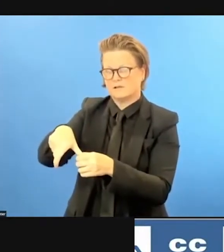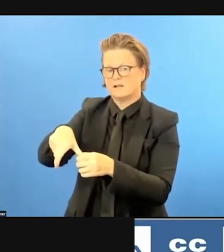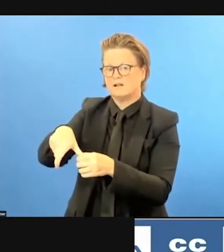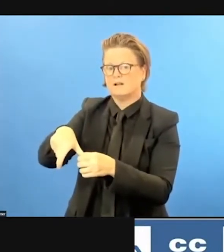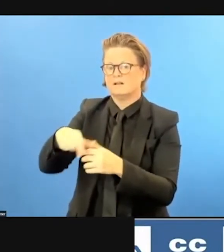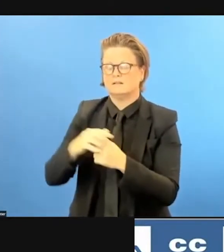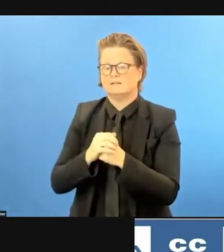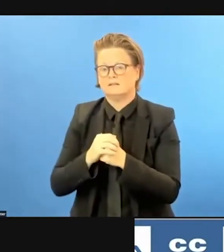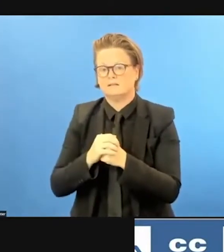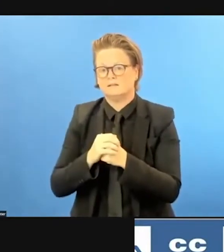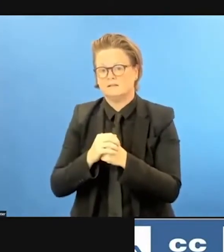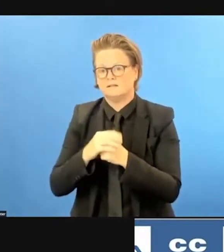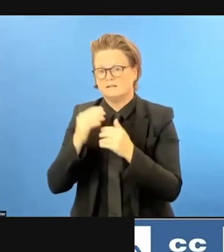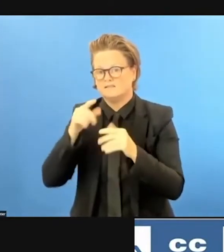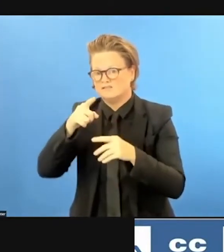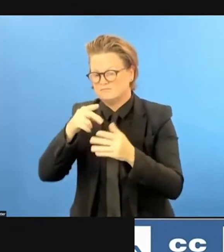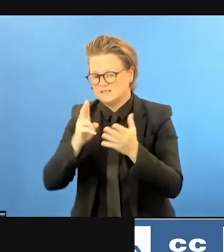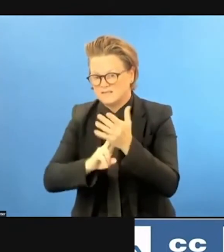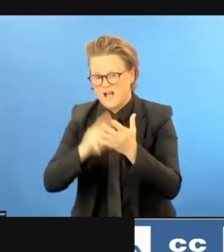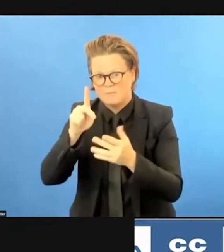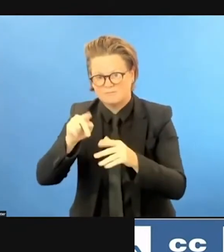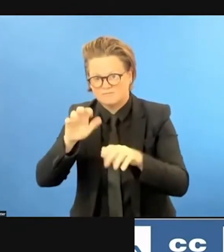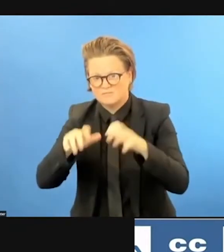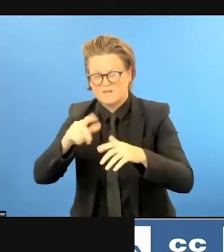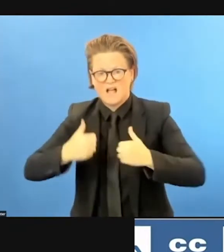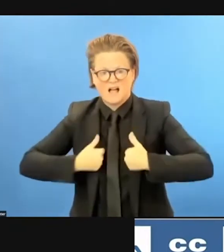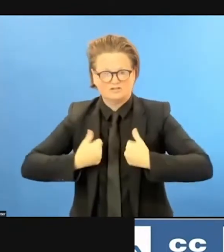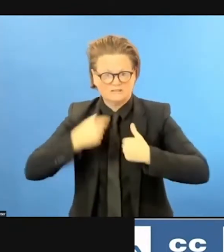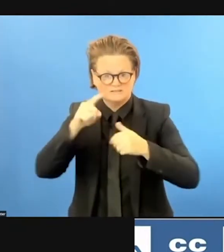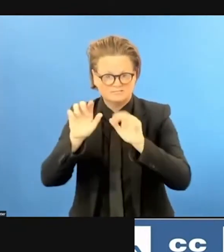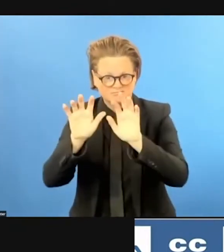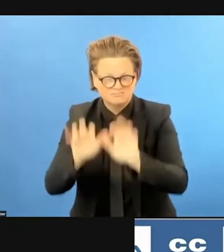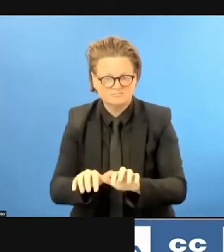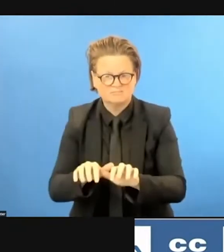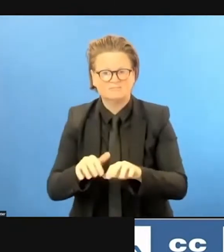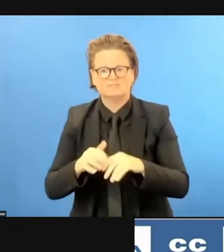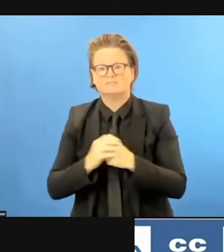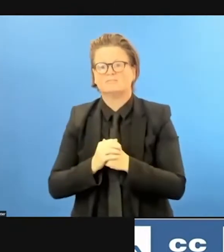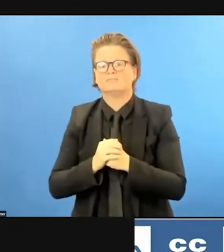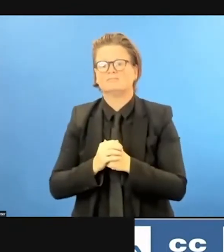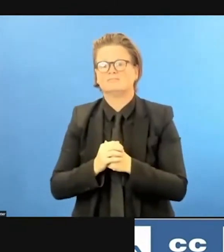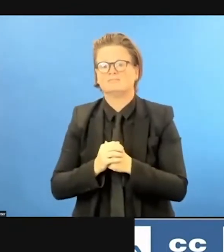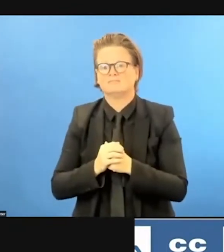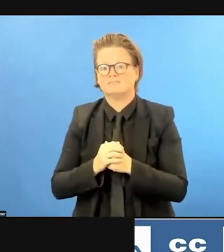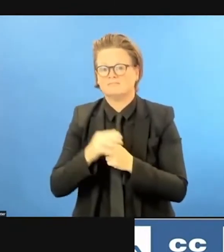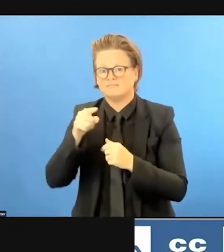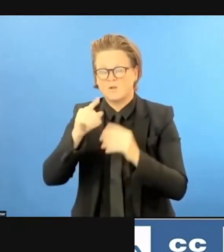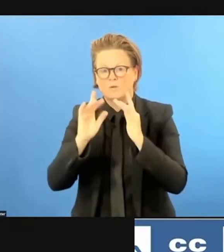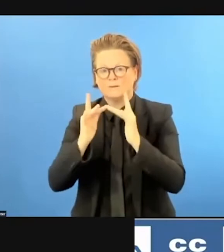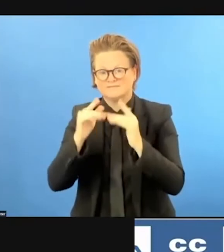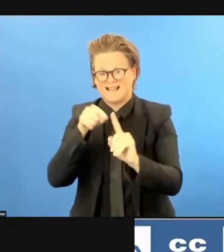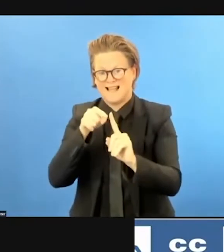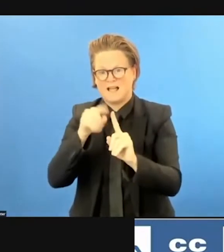if you're eligible. So I would do that process to see if you are able to secure an appointment at Moscone.